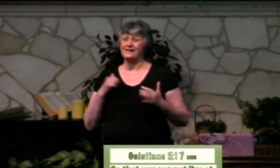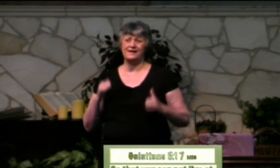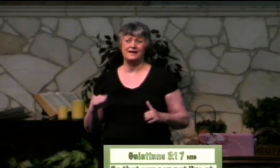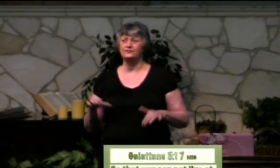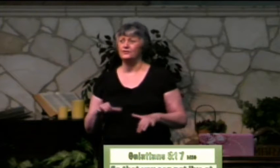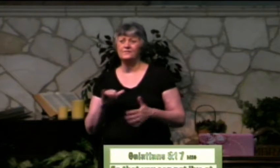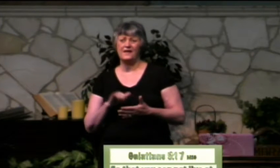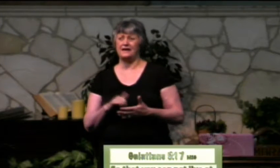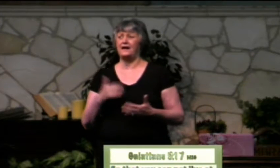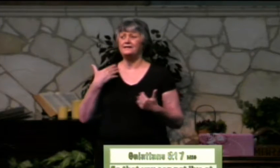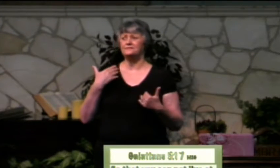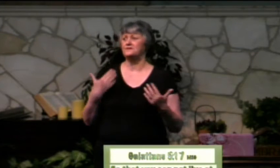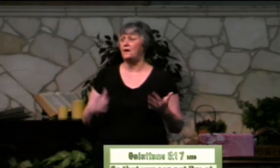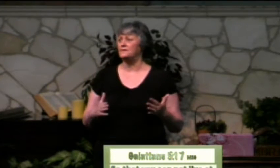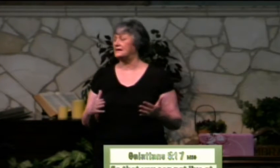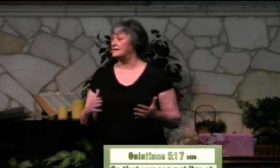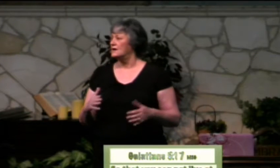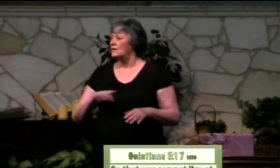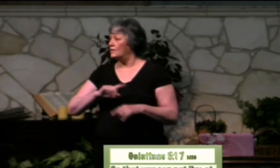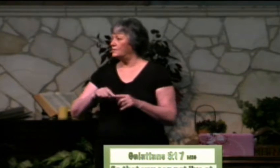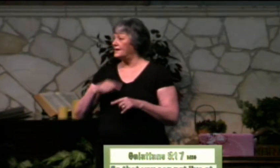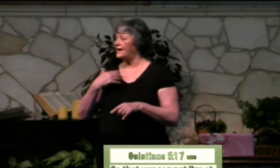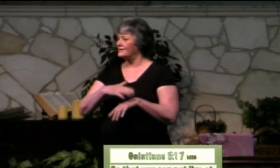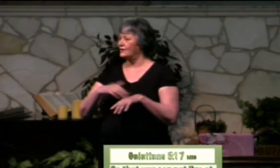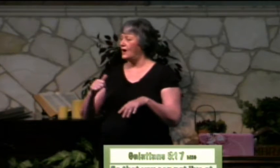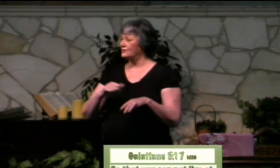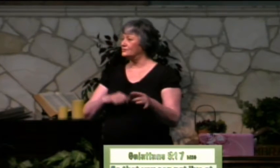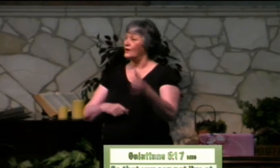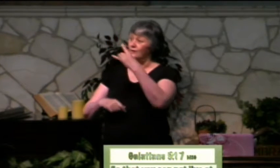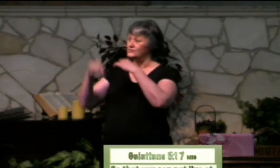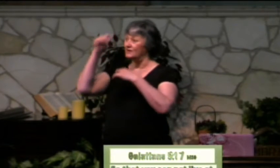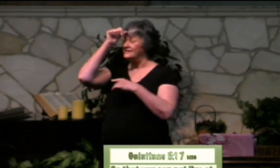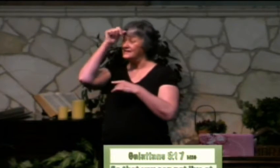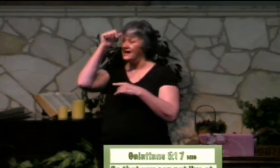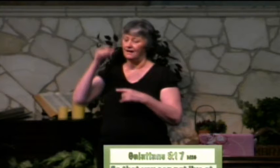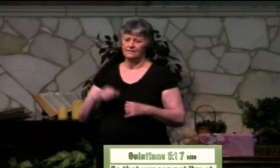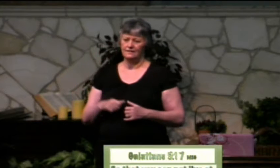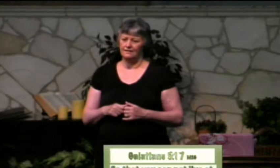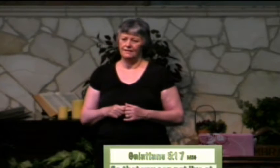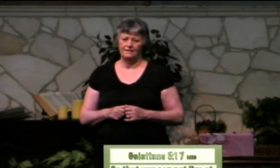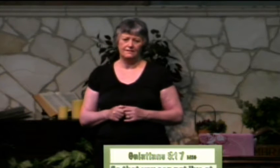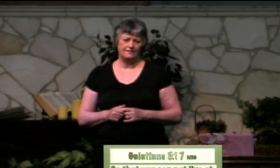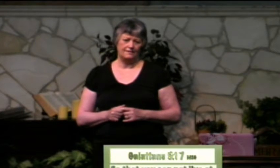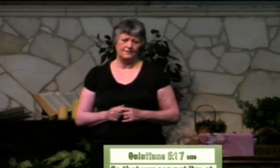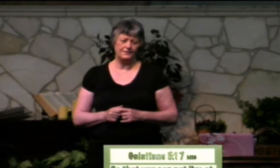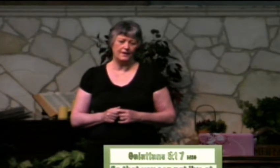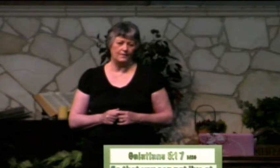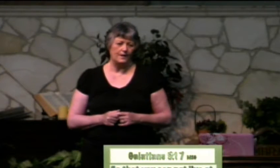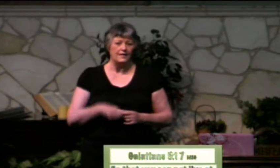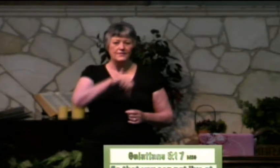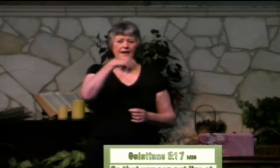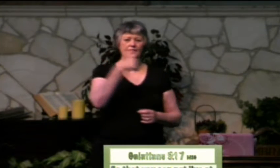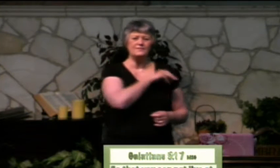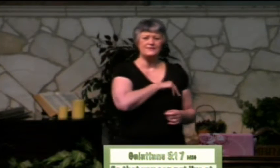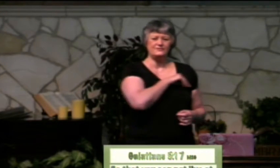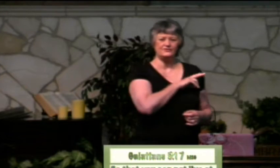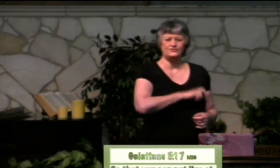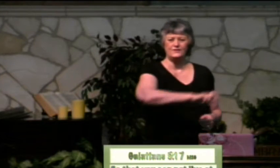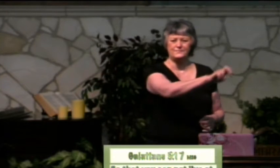can do that. I don't know. It's like when we got called to go to India. You know, the other mission trips I